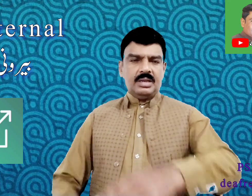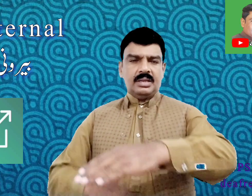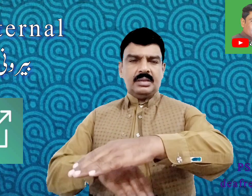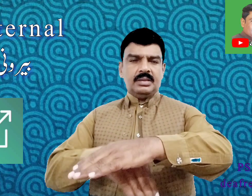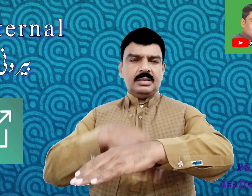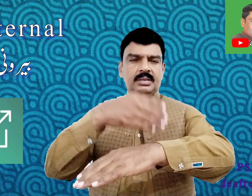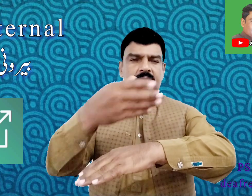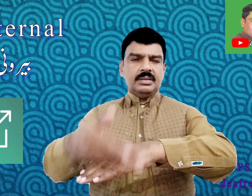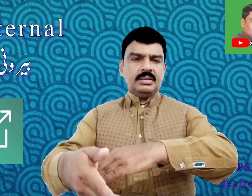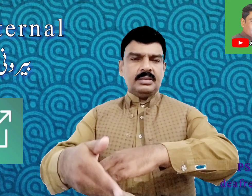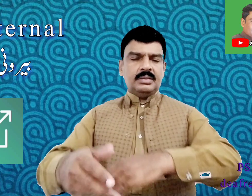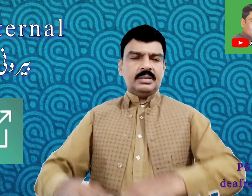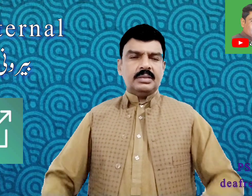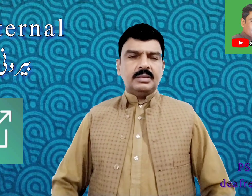external,